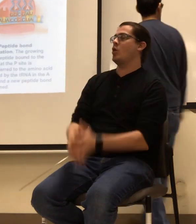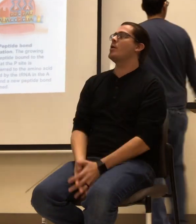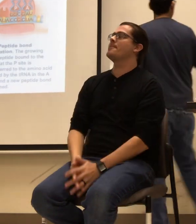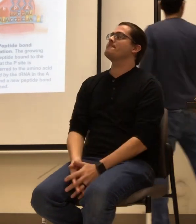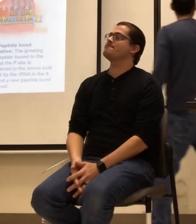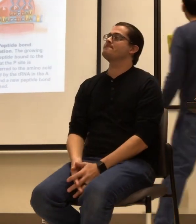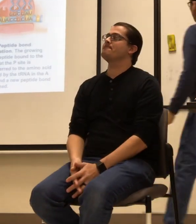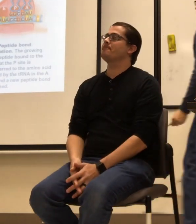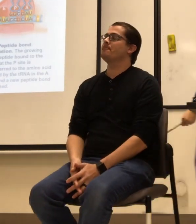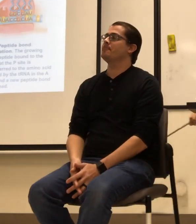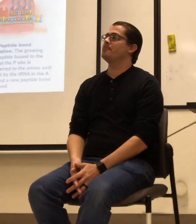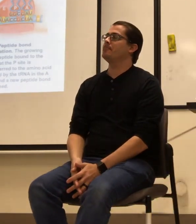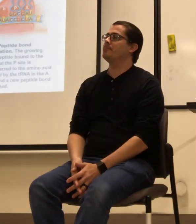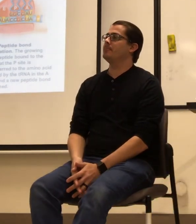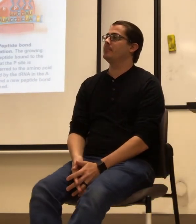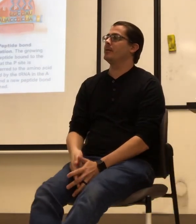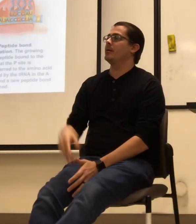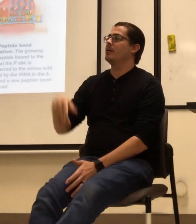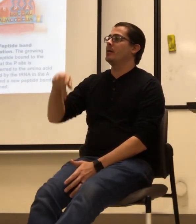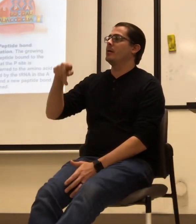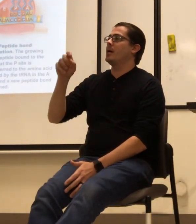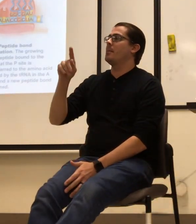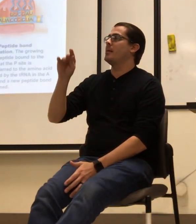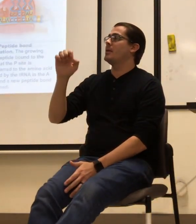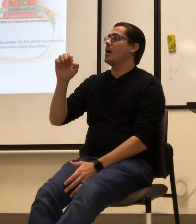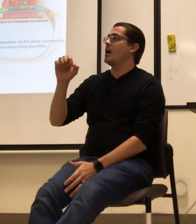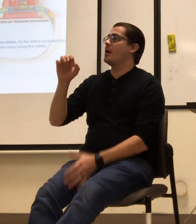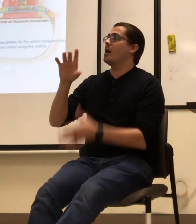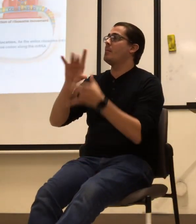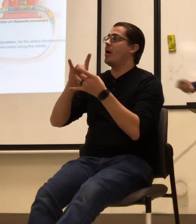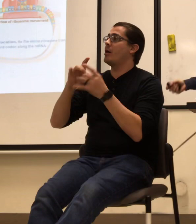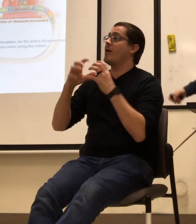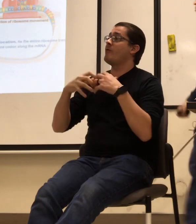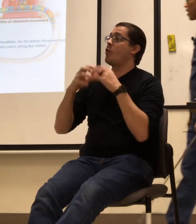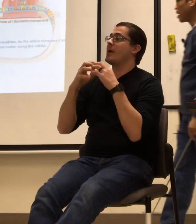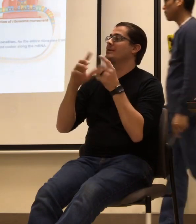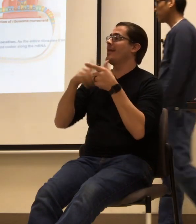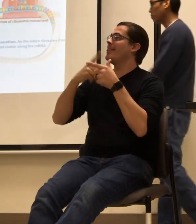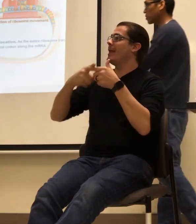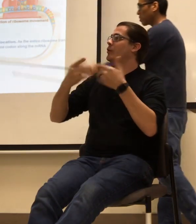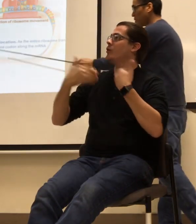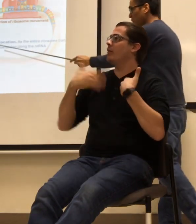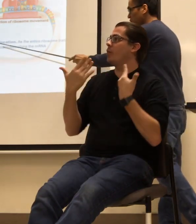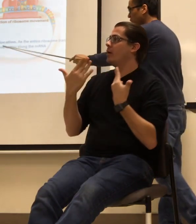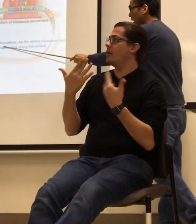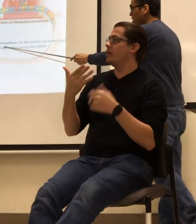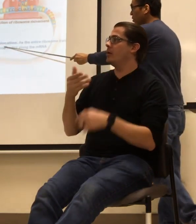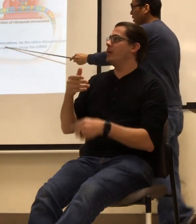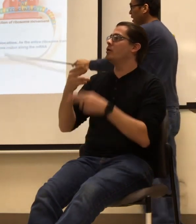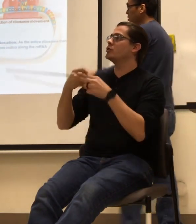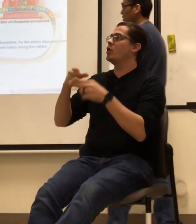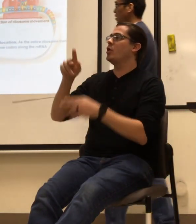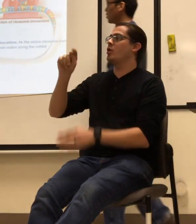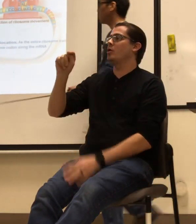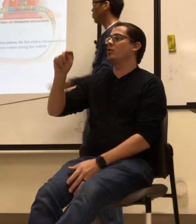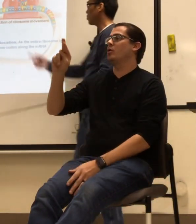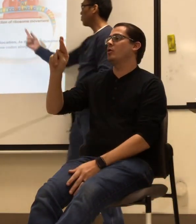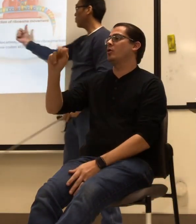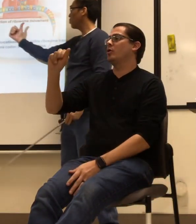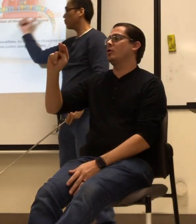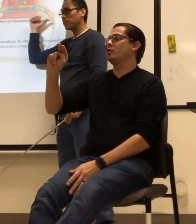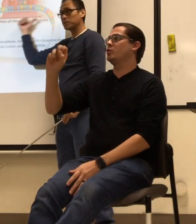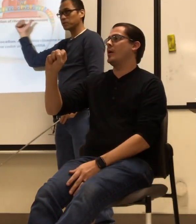Okay? So peptide bond formation. Then what do you have? Then you have what's called translocation.